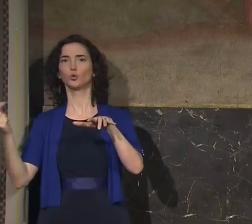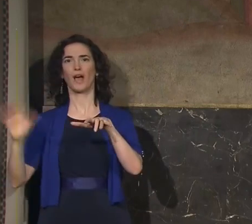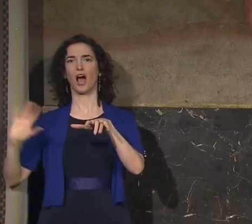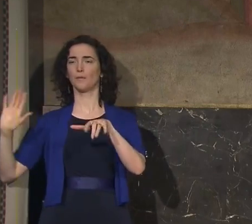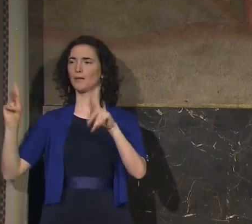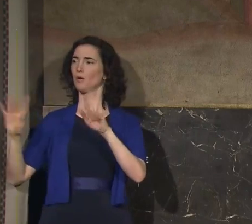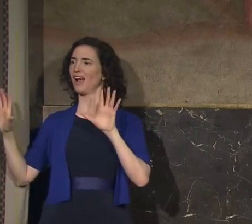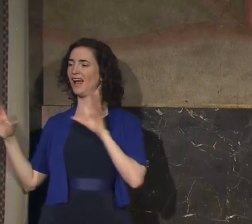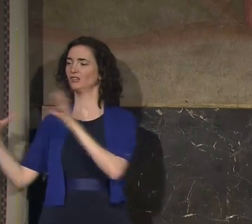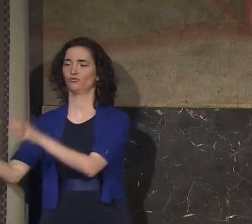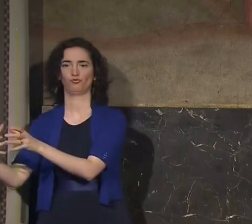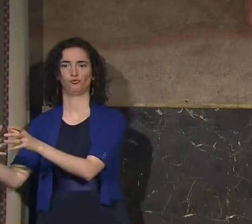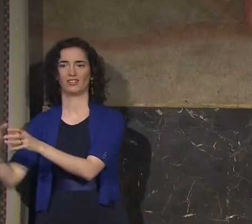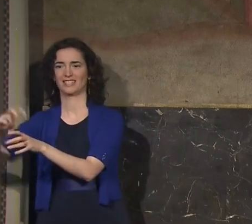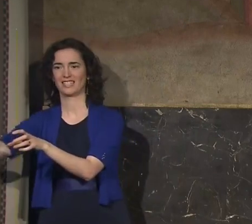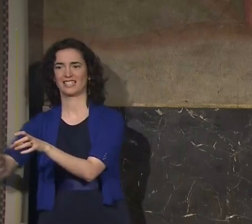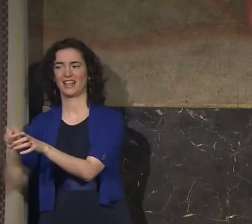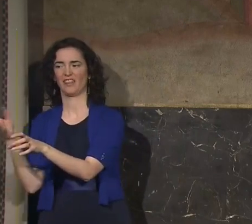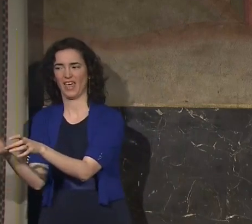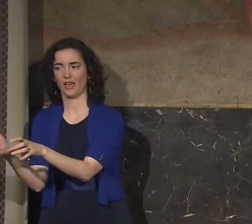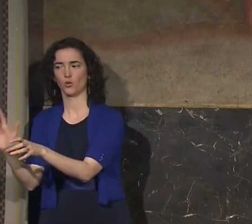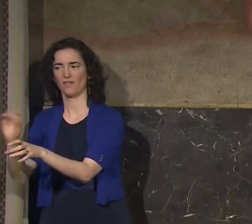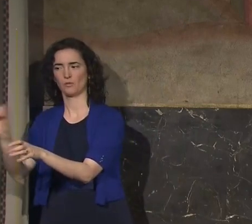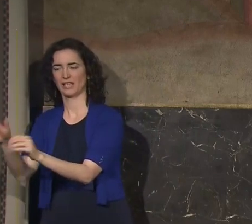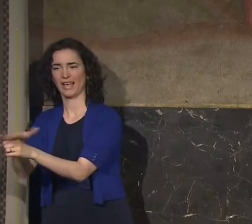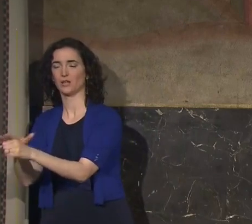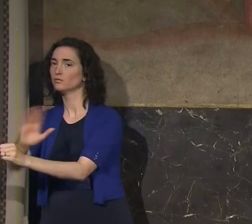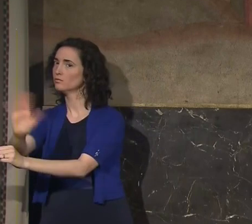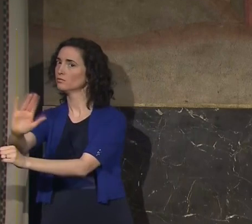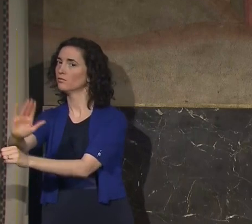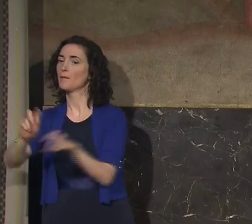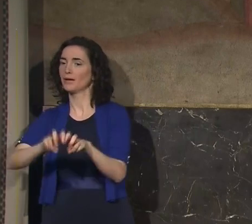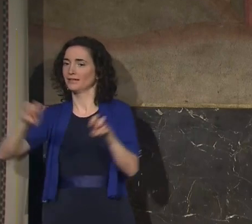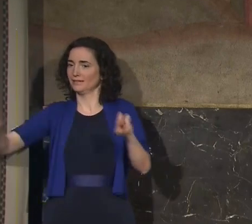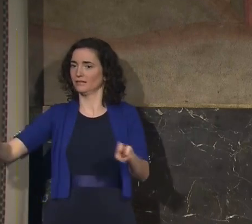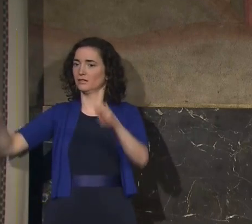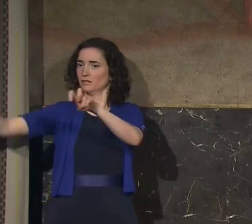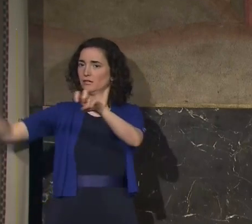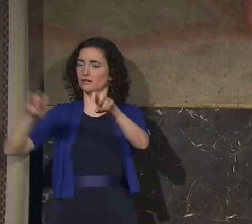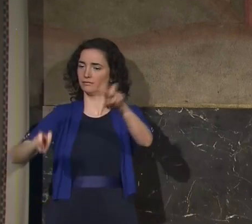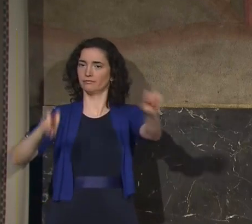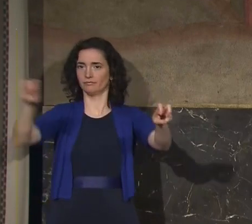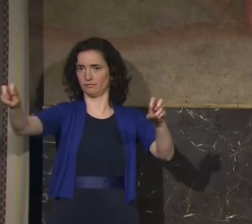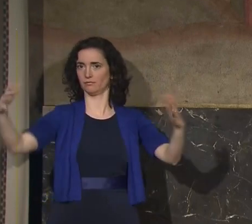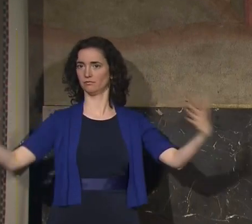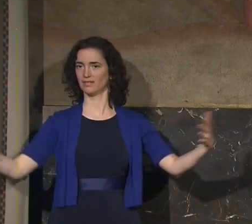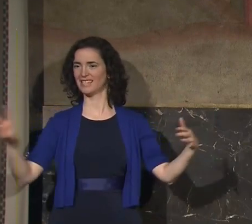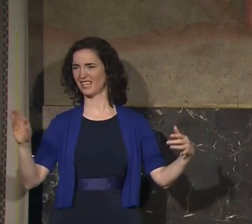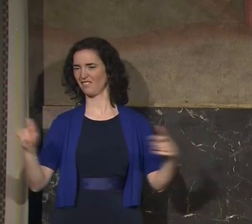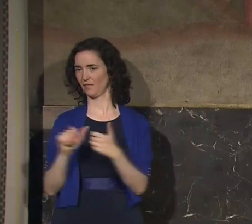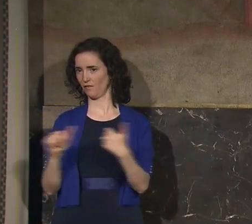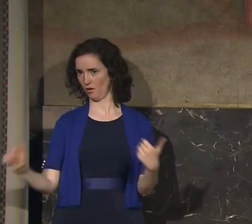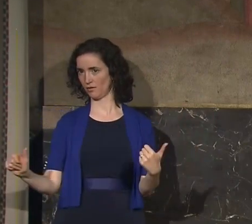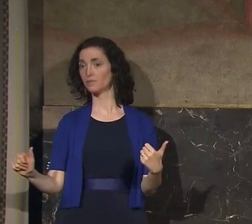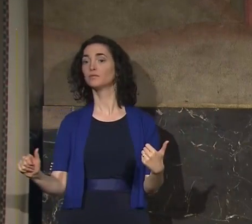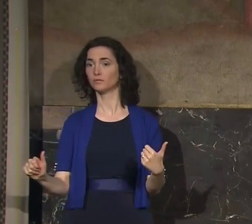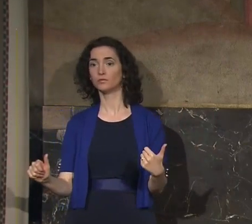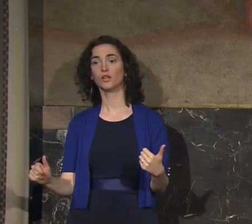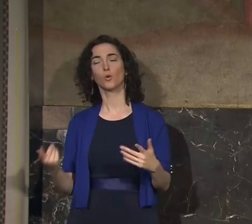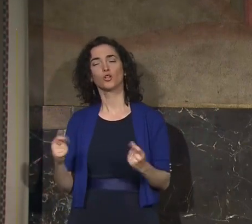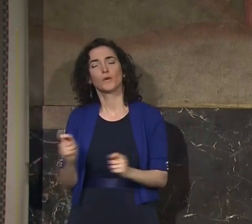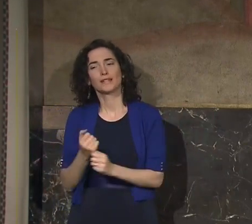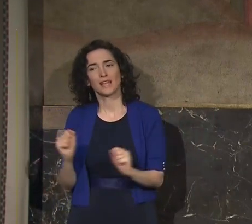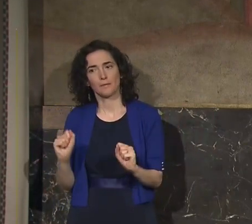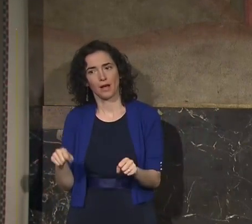work. And so that we're trying to do this as safely as we possibly can. The capacities do include customers